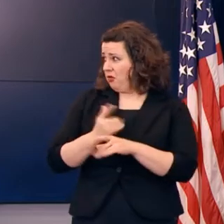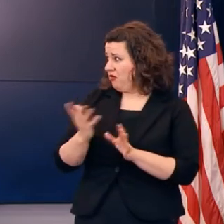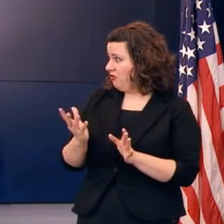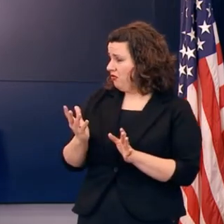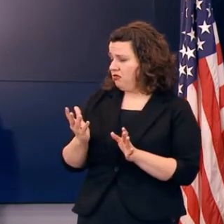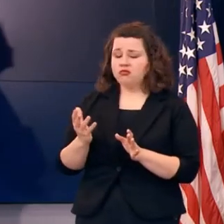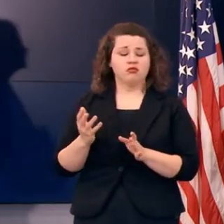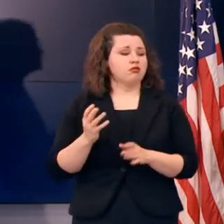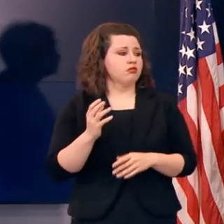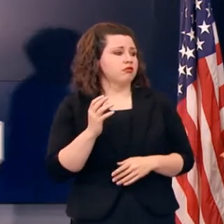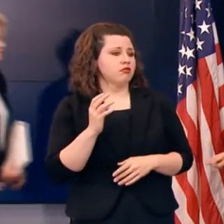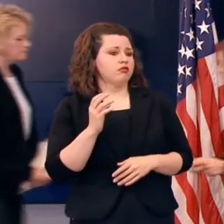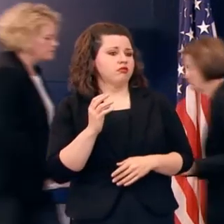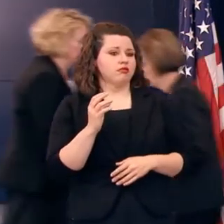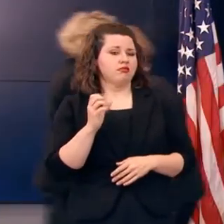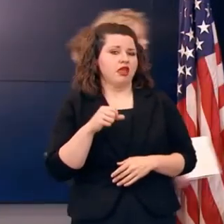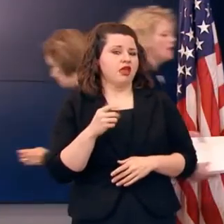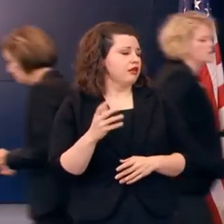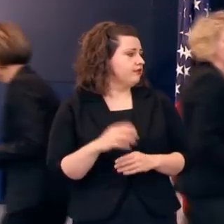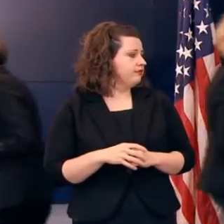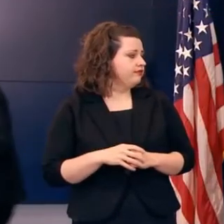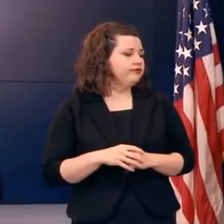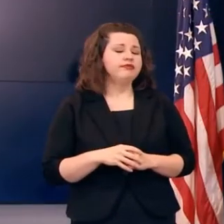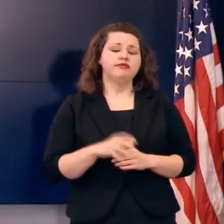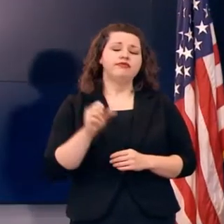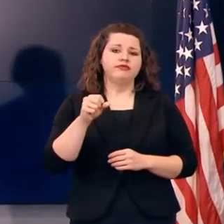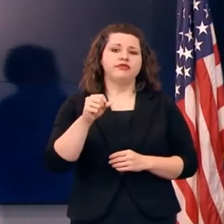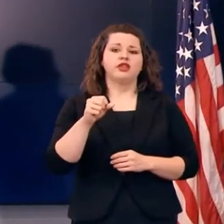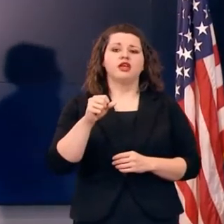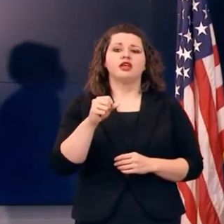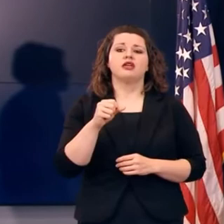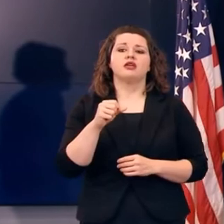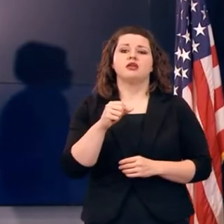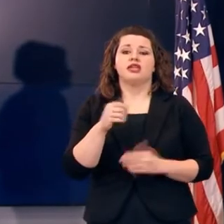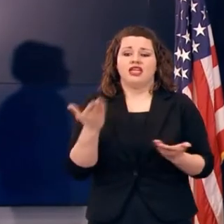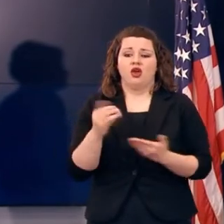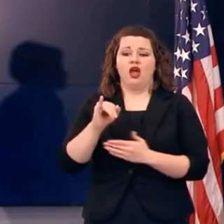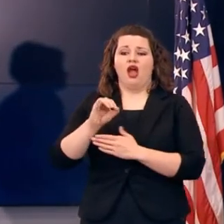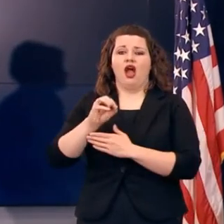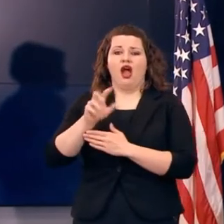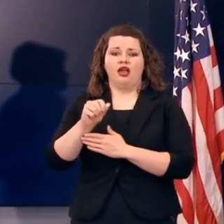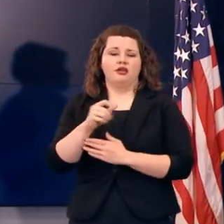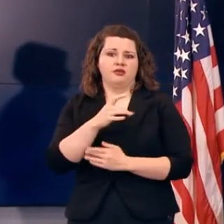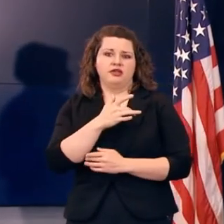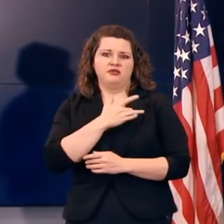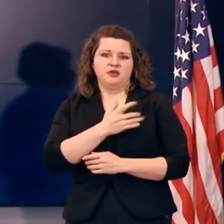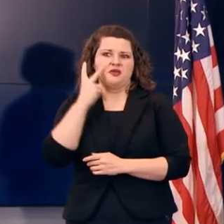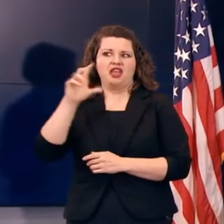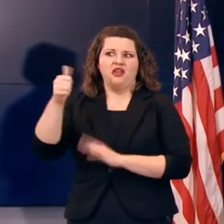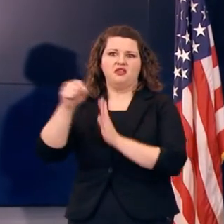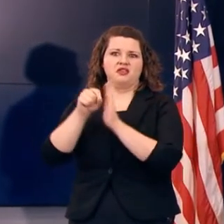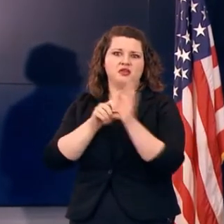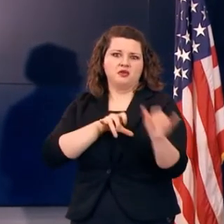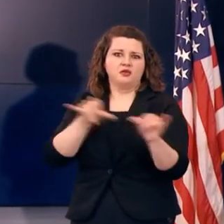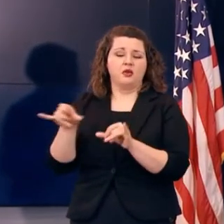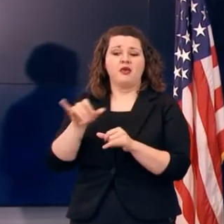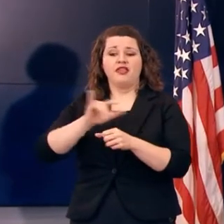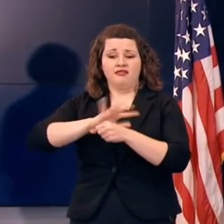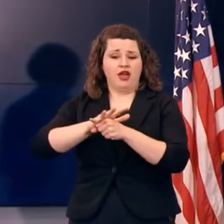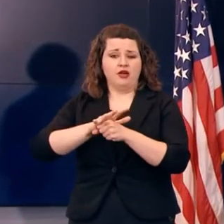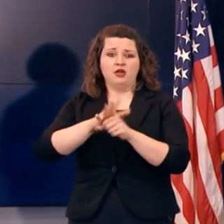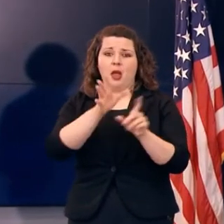Yeah, I think that what we're finding. Yeah. I just think that, what we're finding here in Iowa is the same thing that we've seen in other states, is the virus spreads